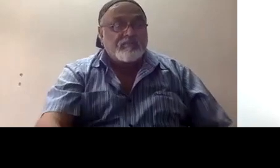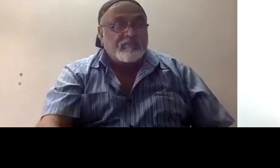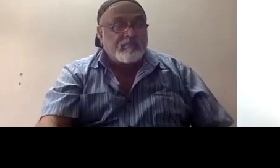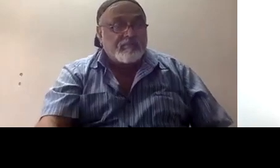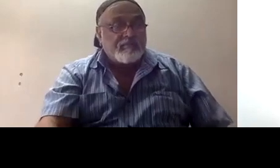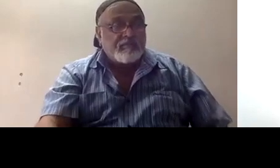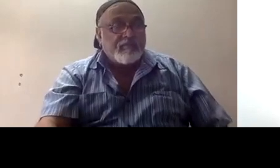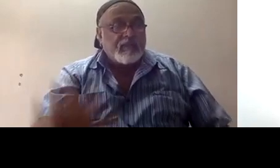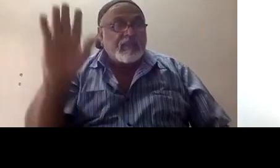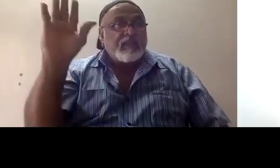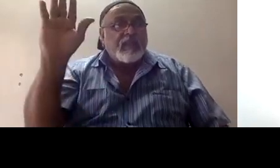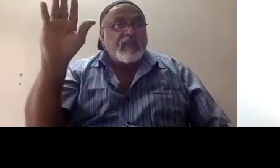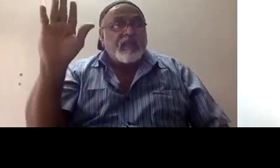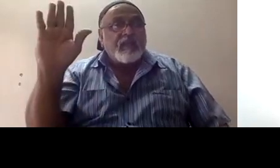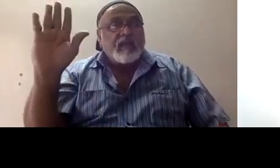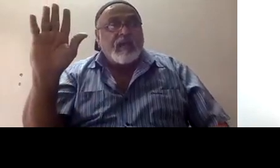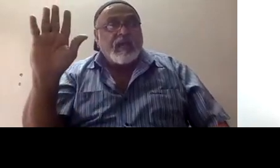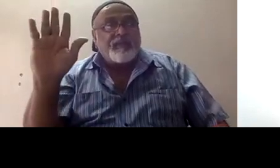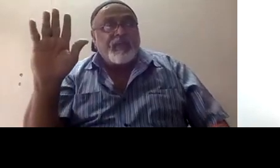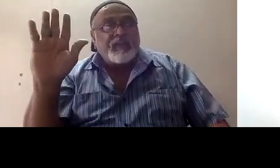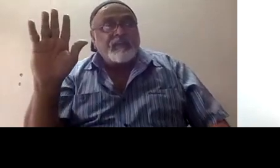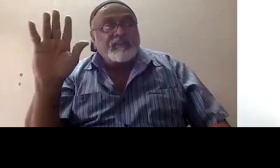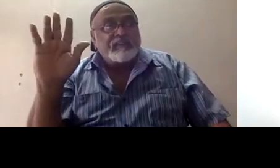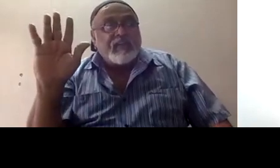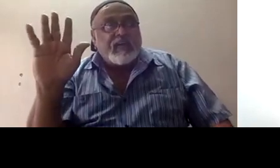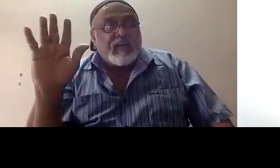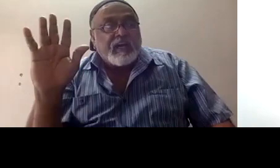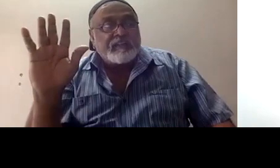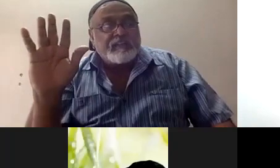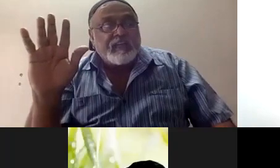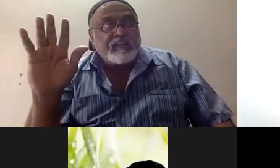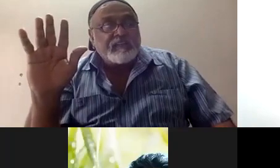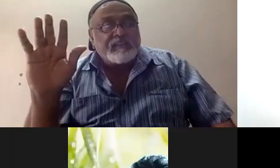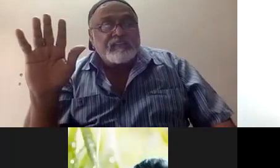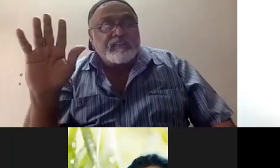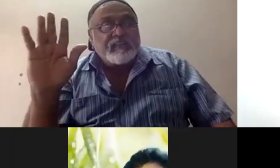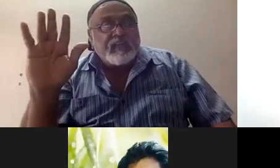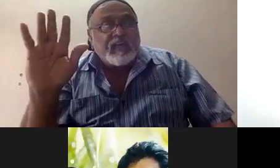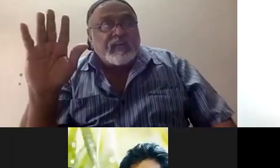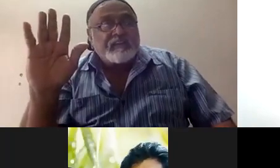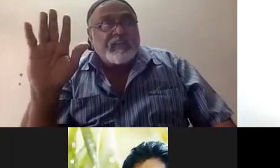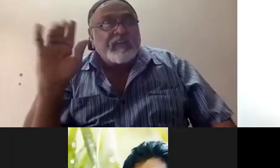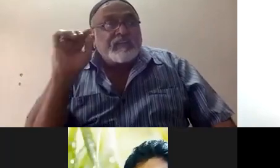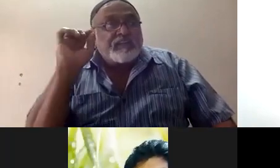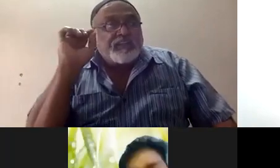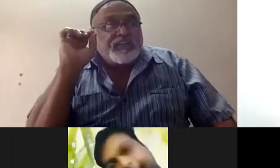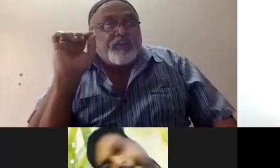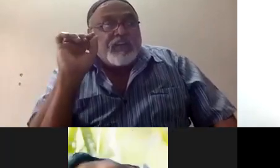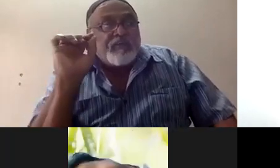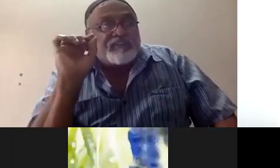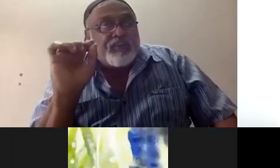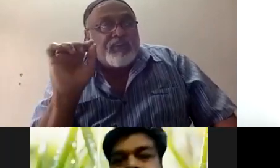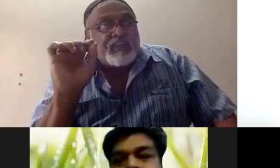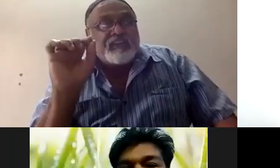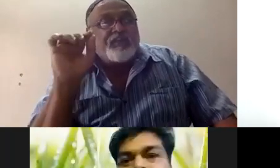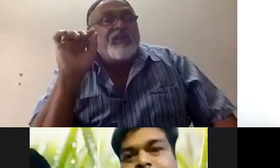Delhi. Mr. Suraj met with a car accident in 2012, which left him with a... need to go a little